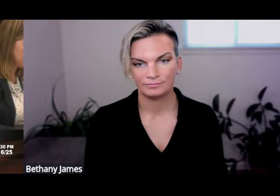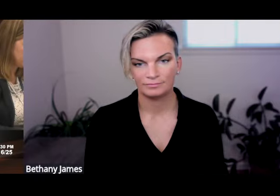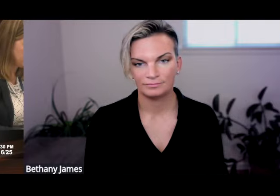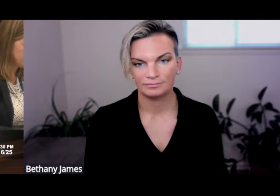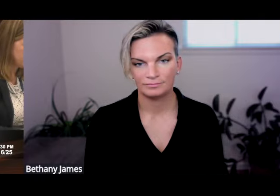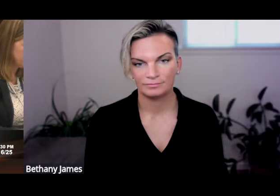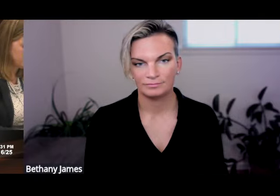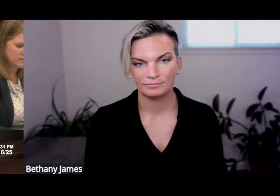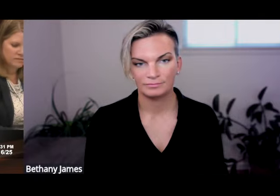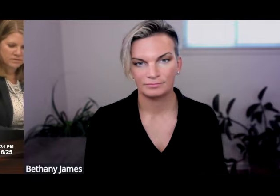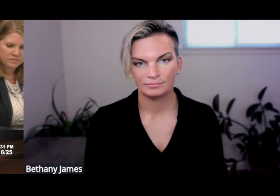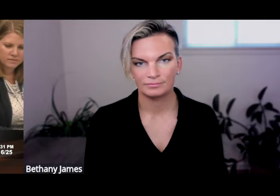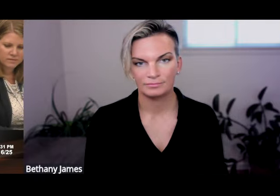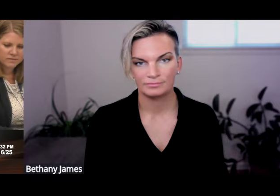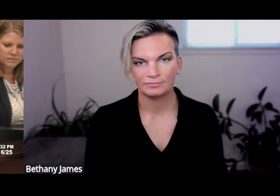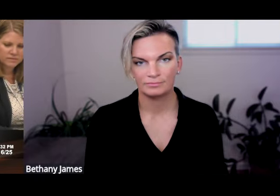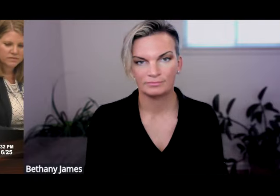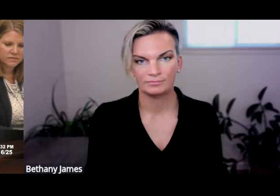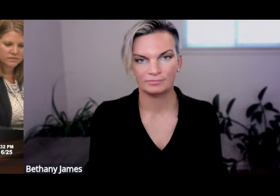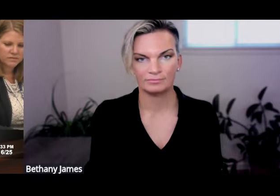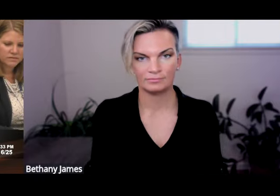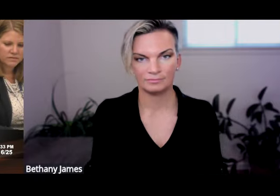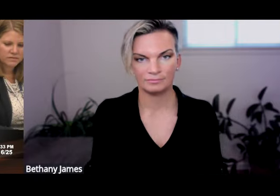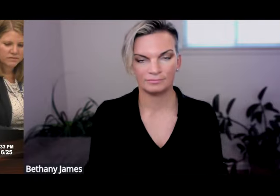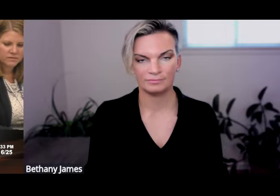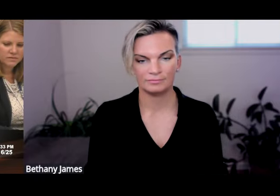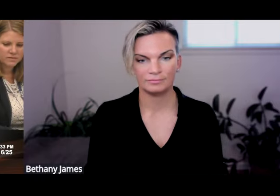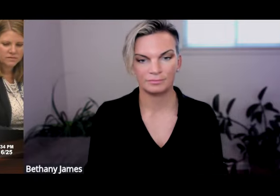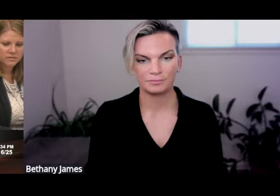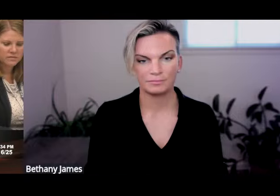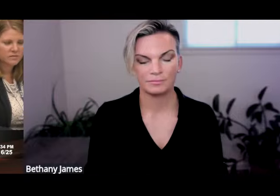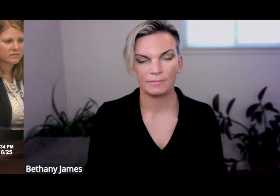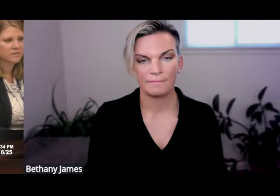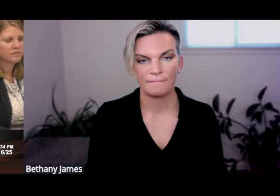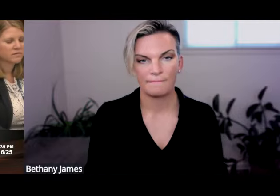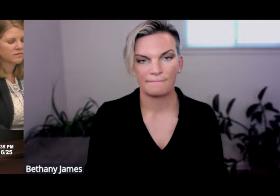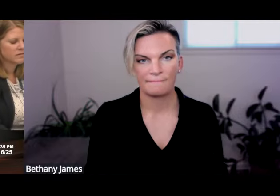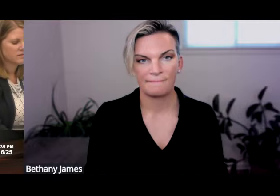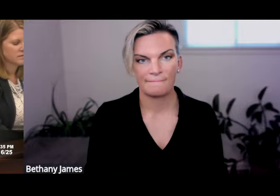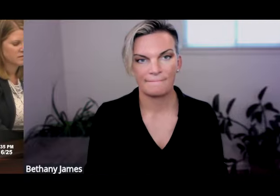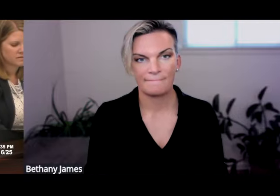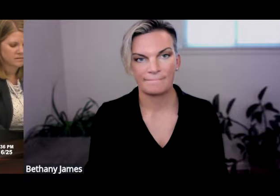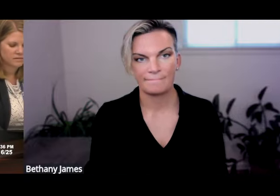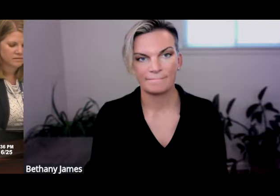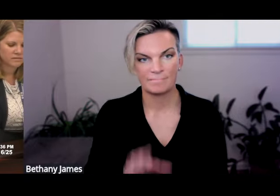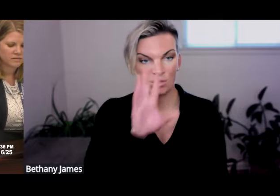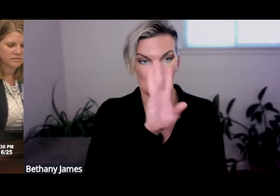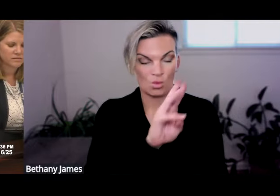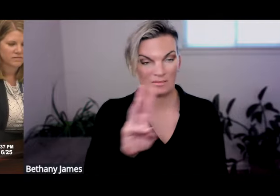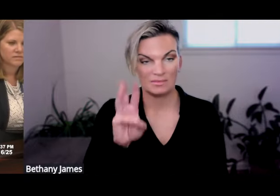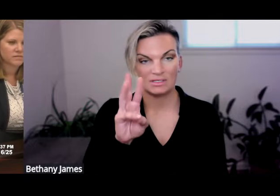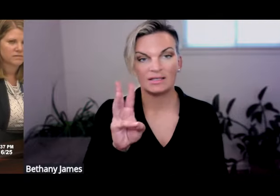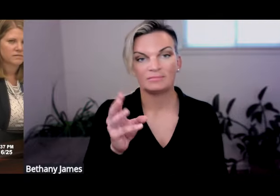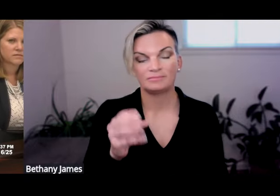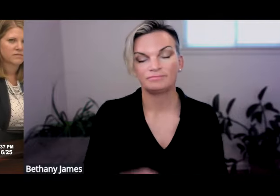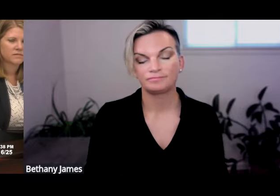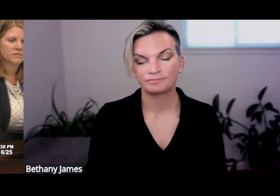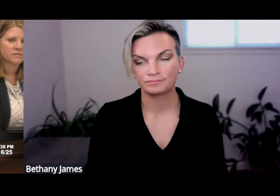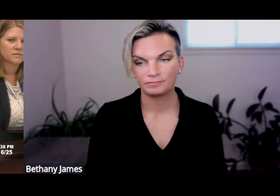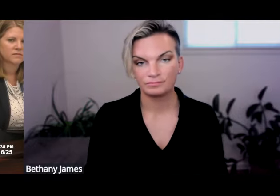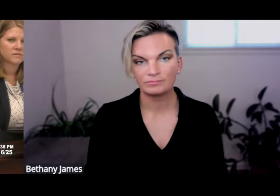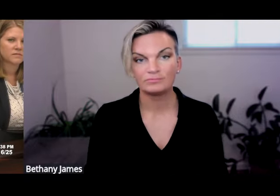So that kind of leads me actually nicely to a couple of other things if we're talking about the website. We are working on just kind of updating the